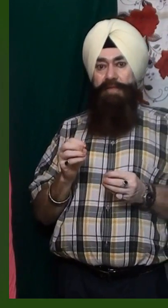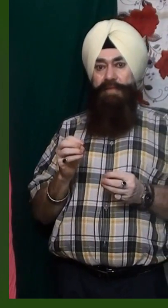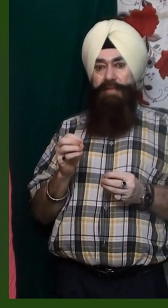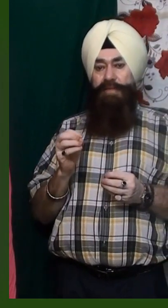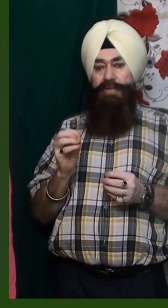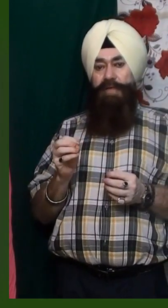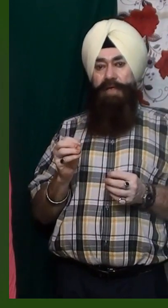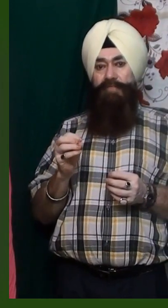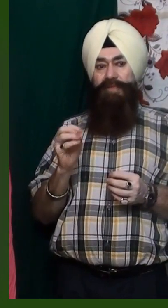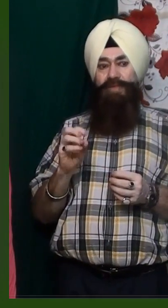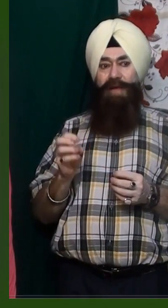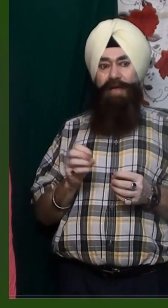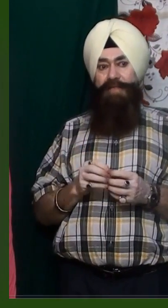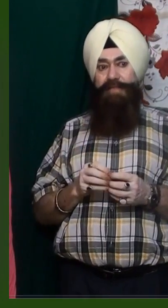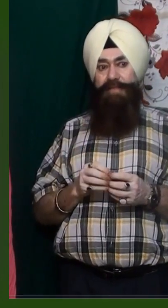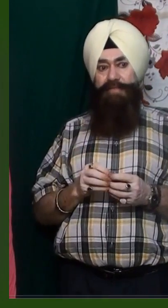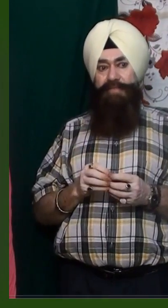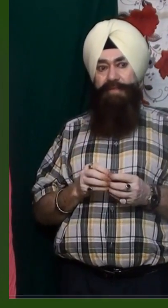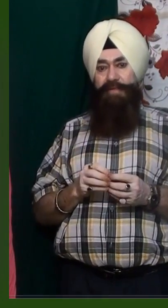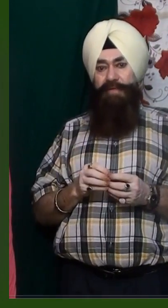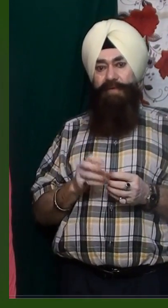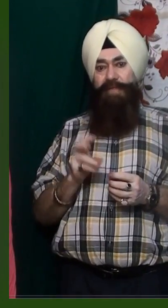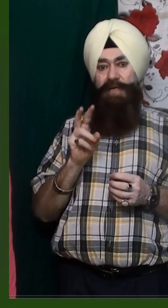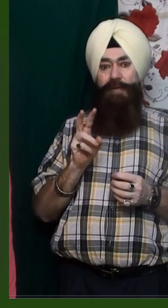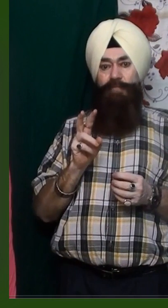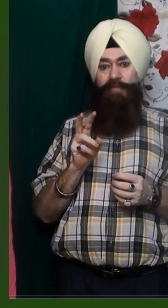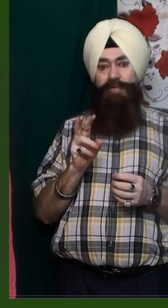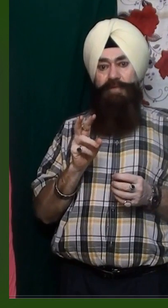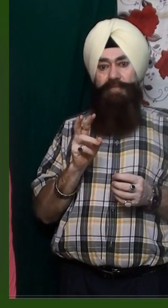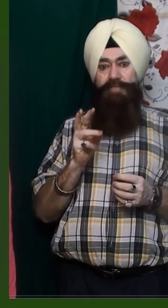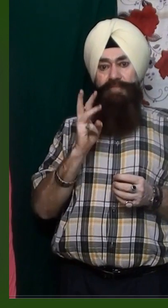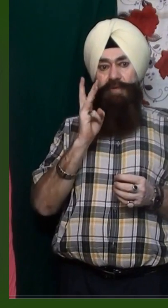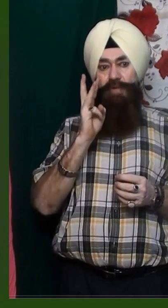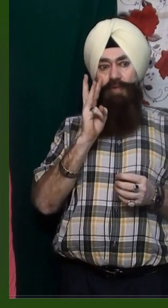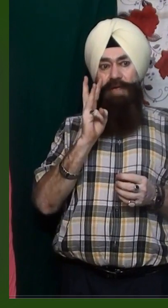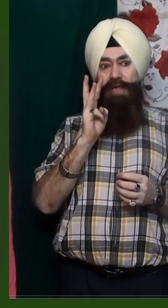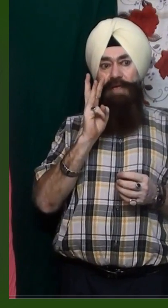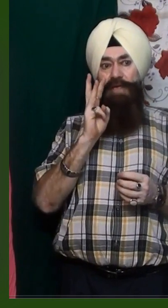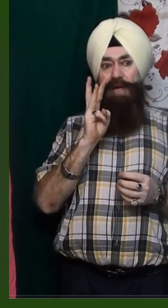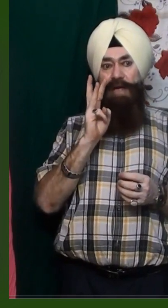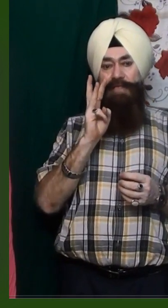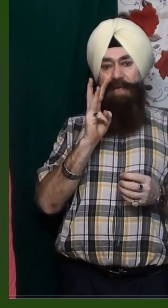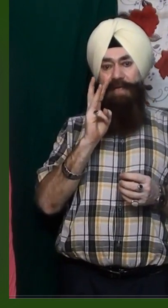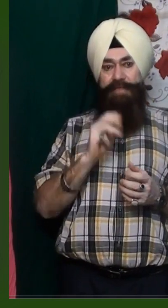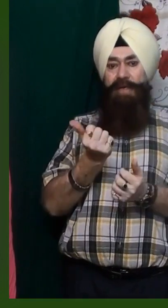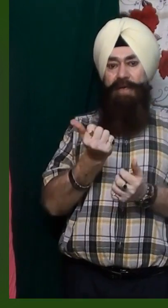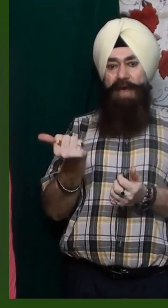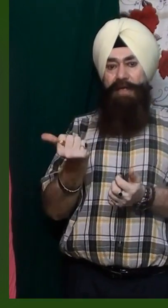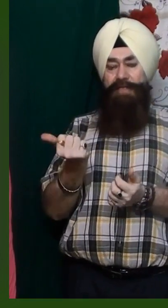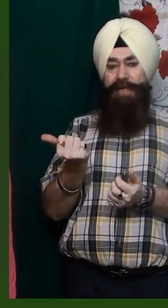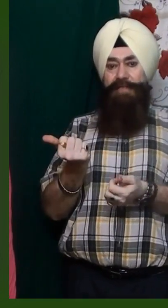And you can visualize with the help of the three